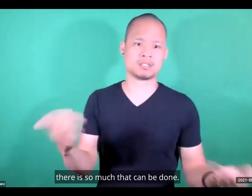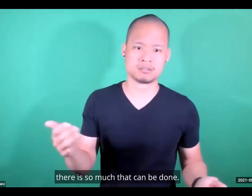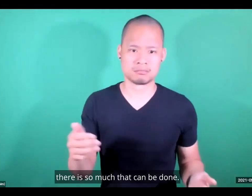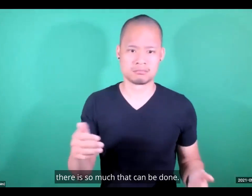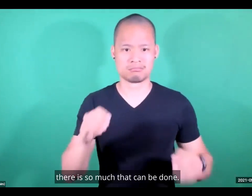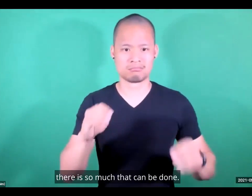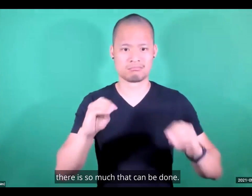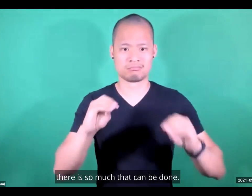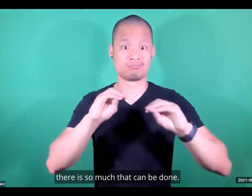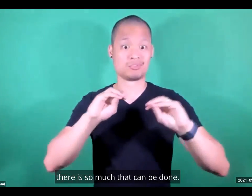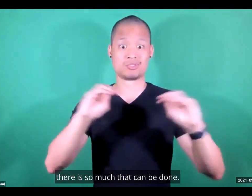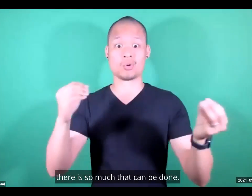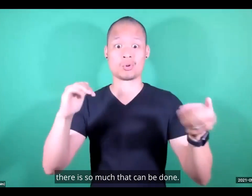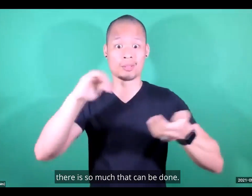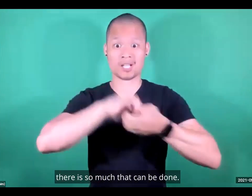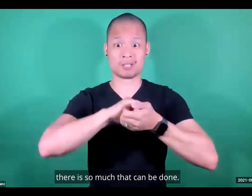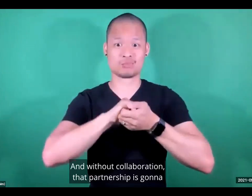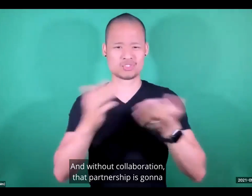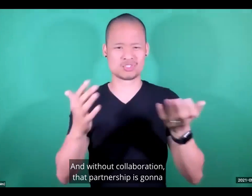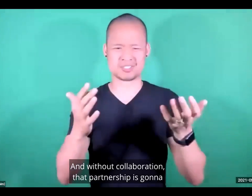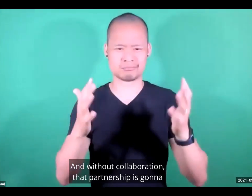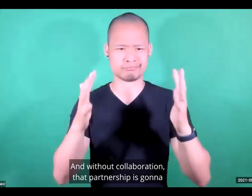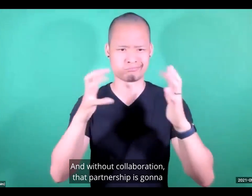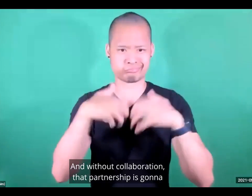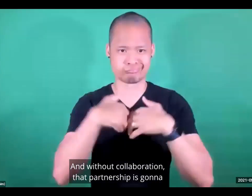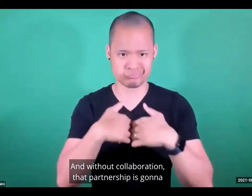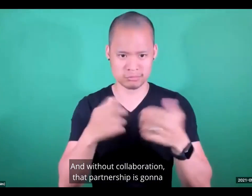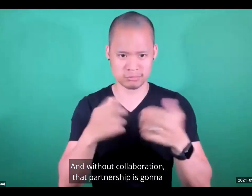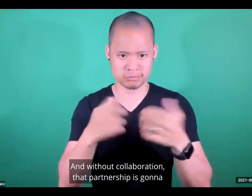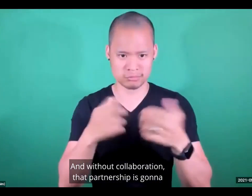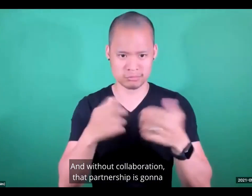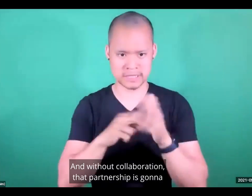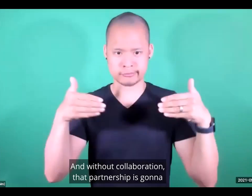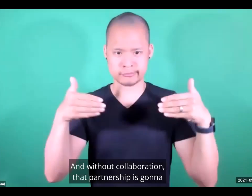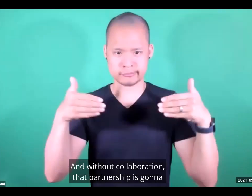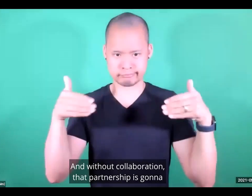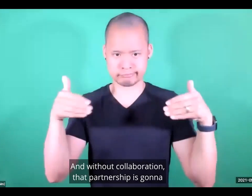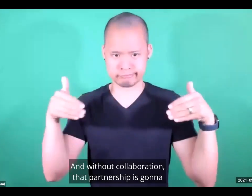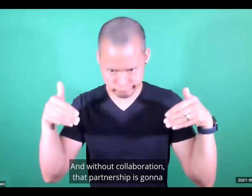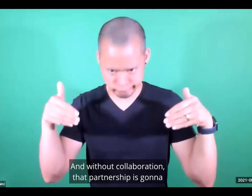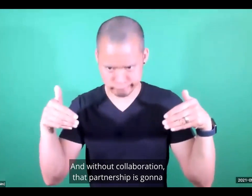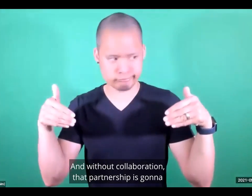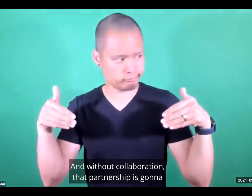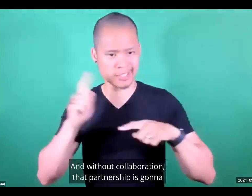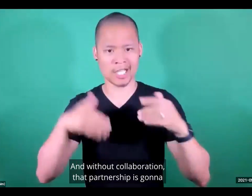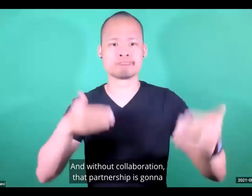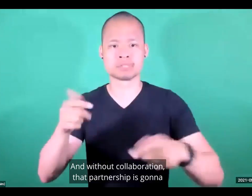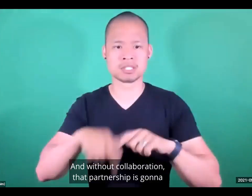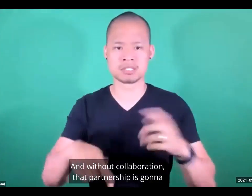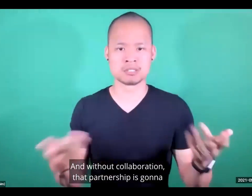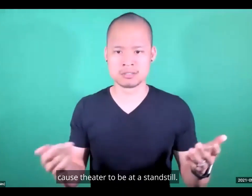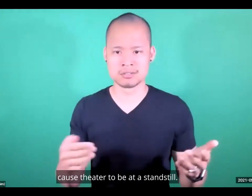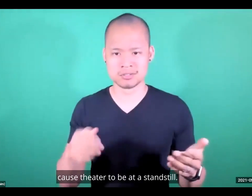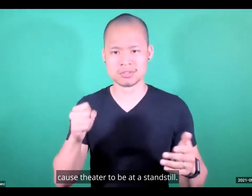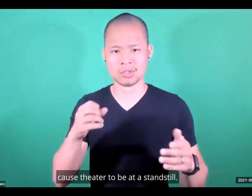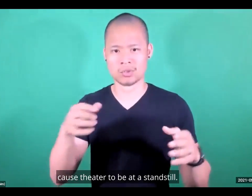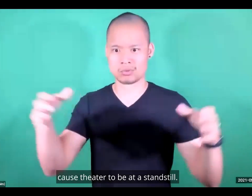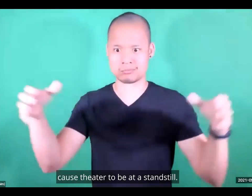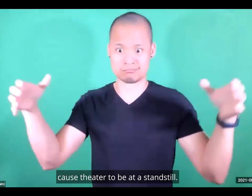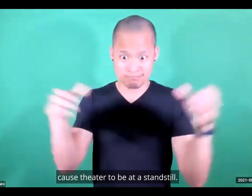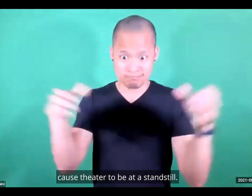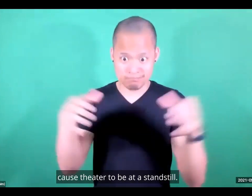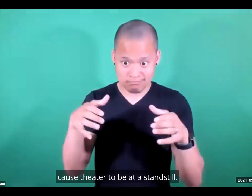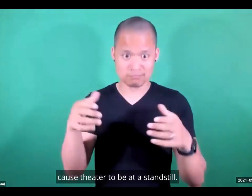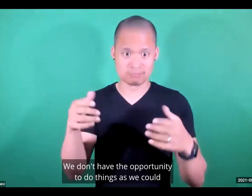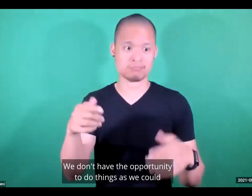forward. There's so much that can be done. And without collaboration, that partnership is going to cause theater to be